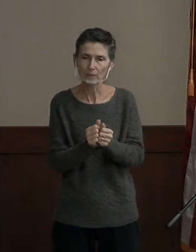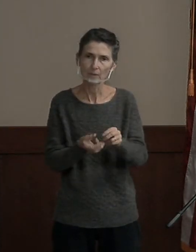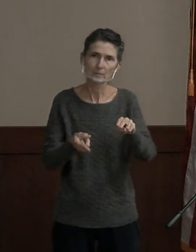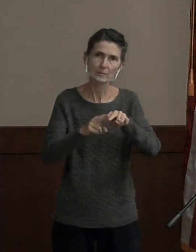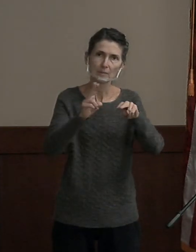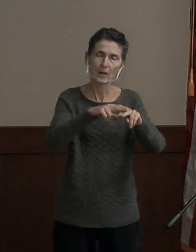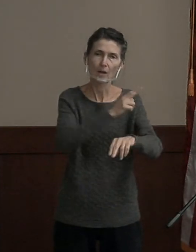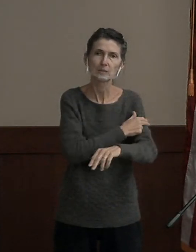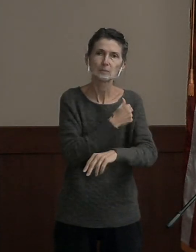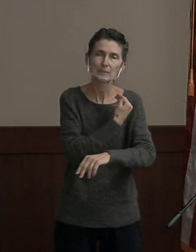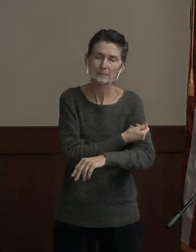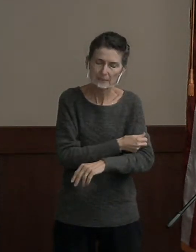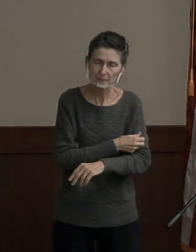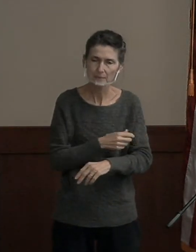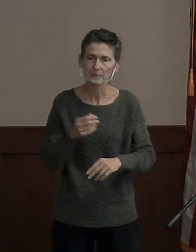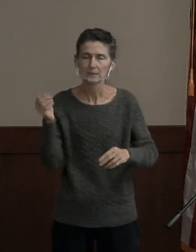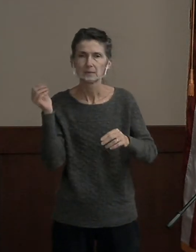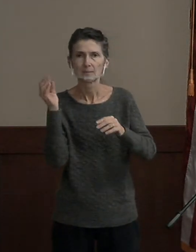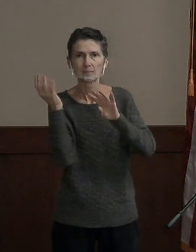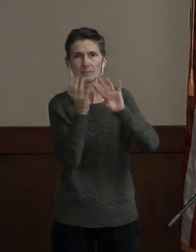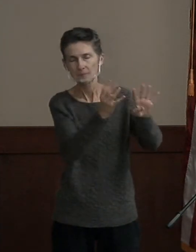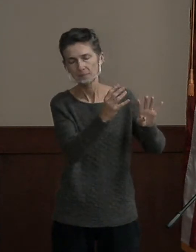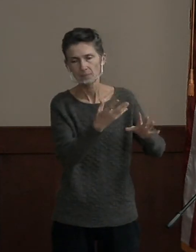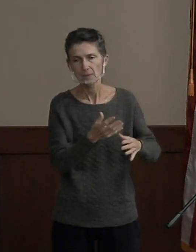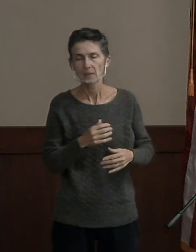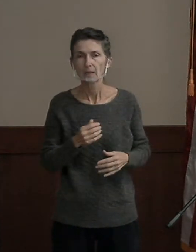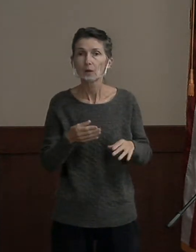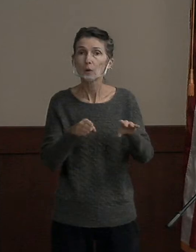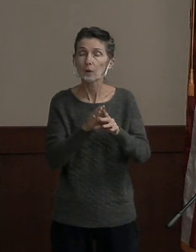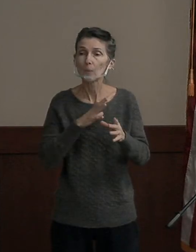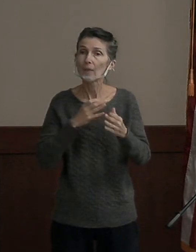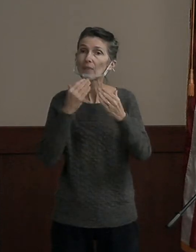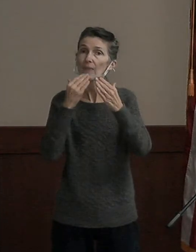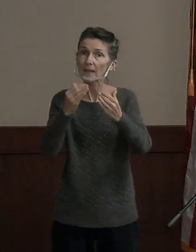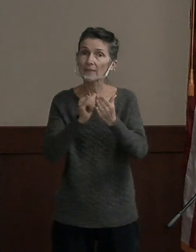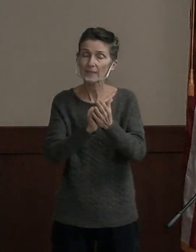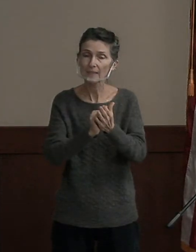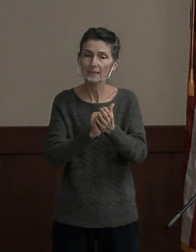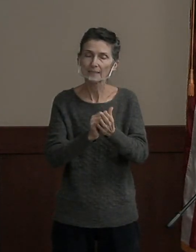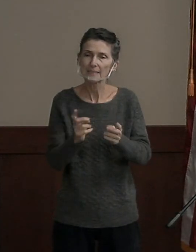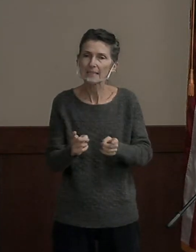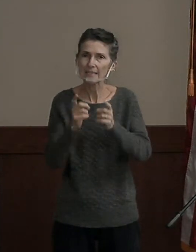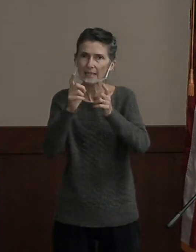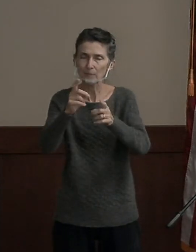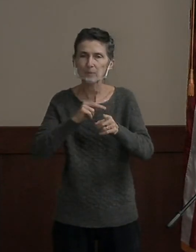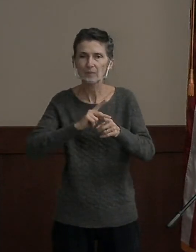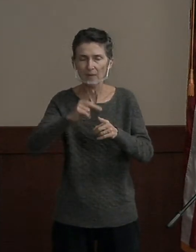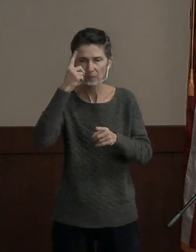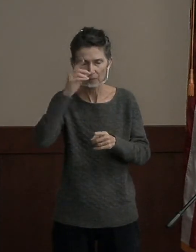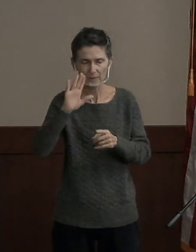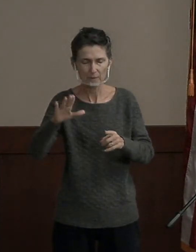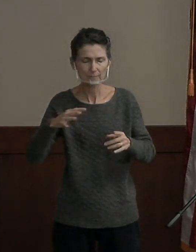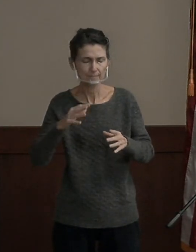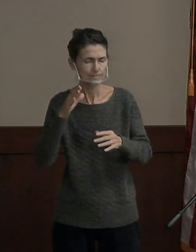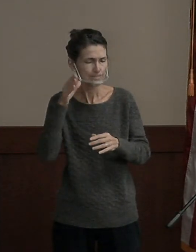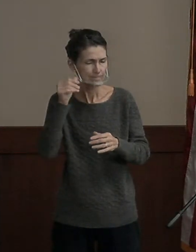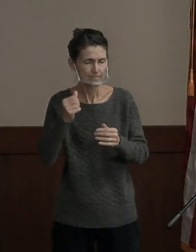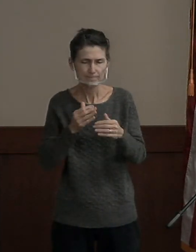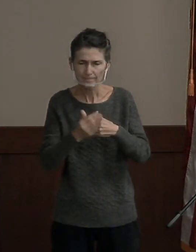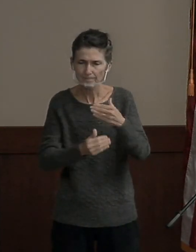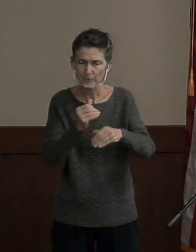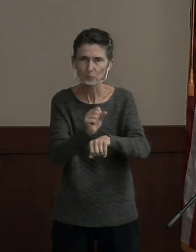hospitalizations. In closing, I'd like to again thank the dedicated professionals for their tireless work responding to this